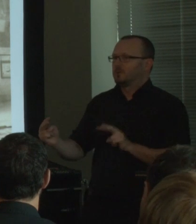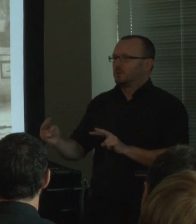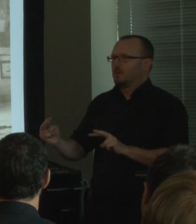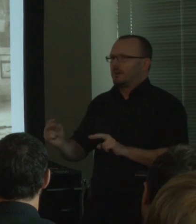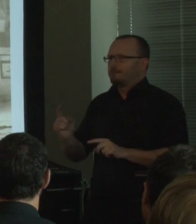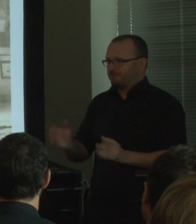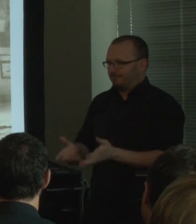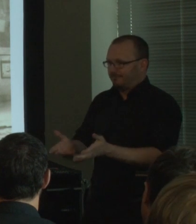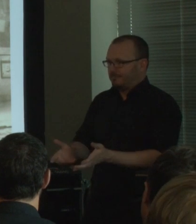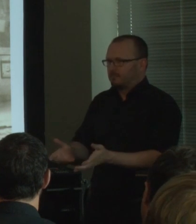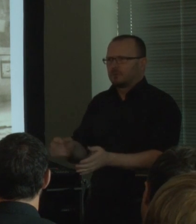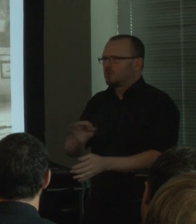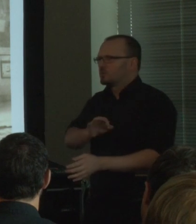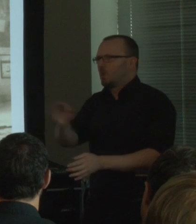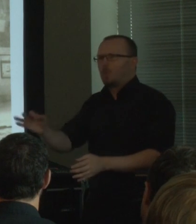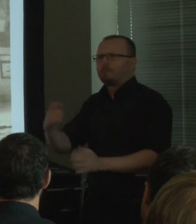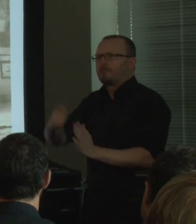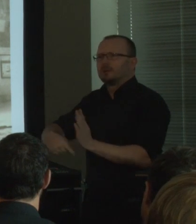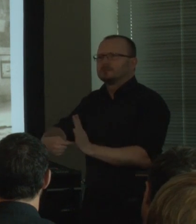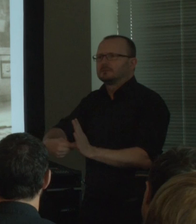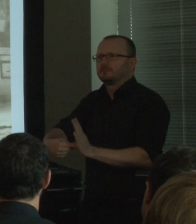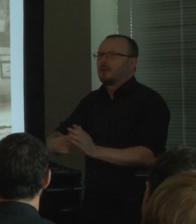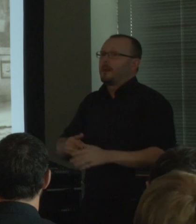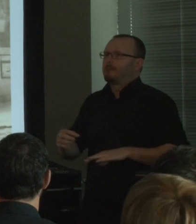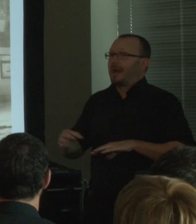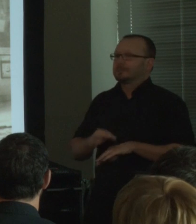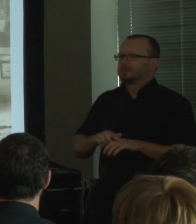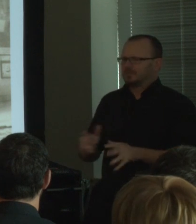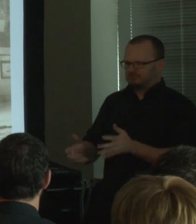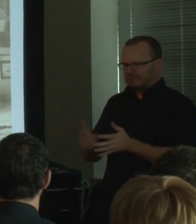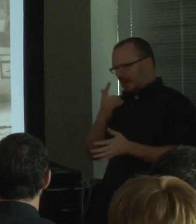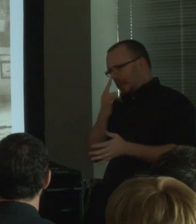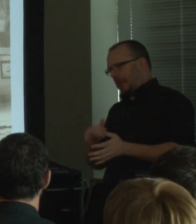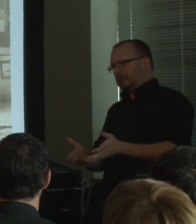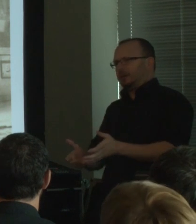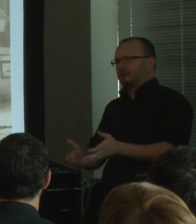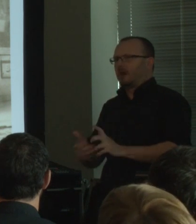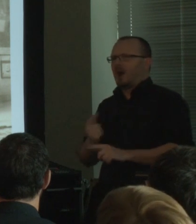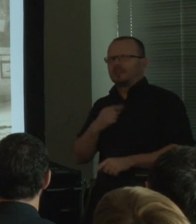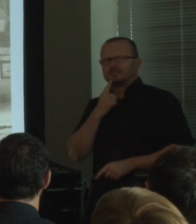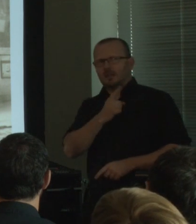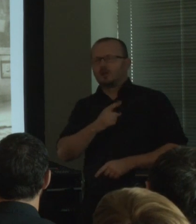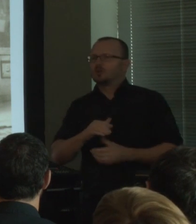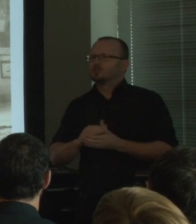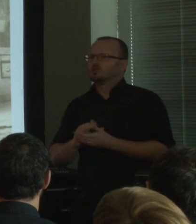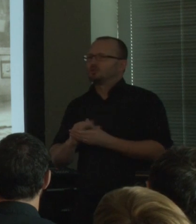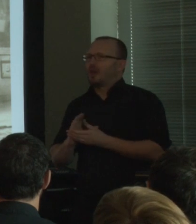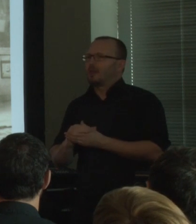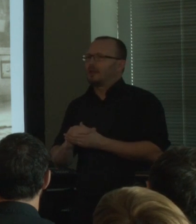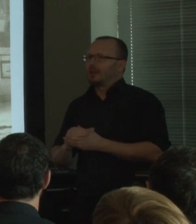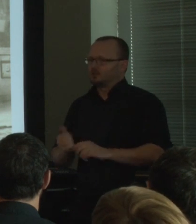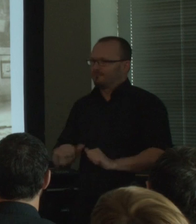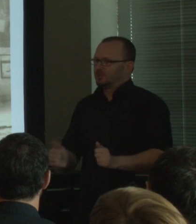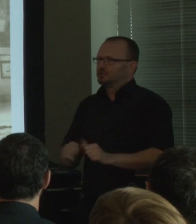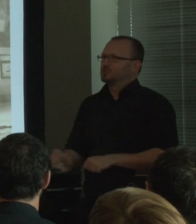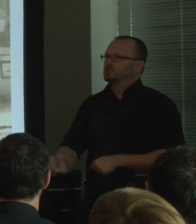buys. My husband say it unlucky, but I say shell has not finished its